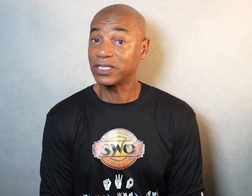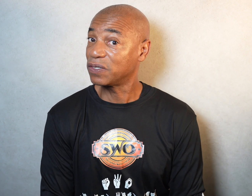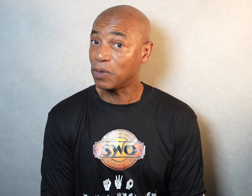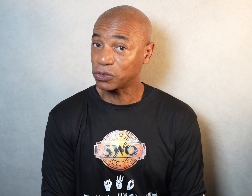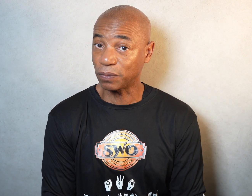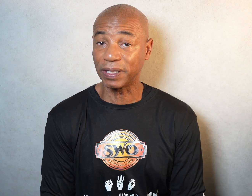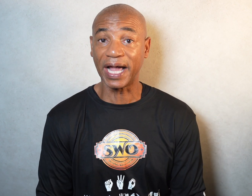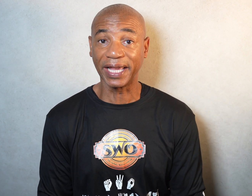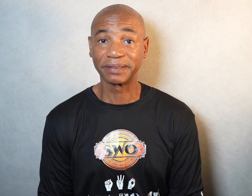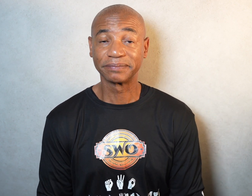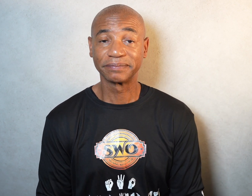to multiply.